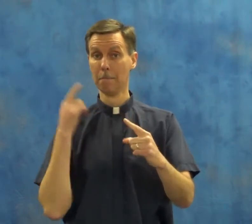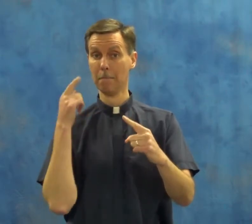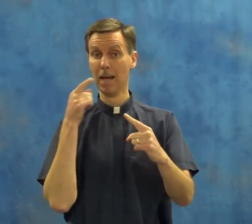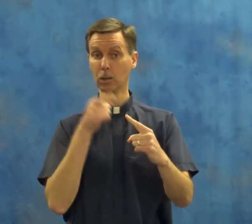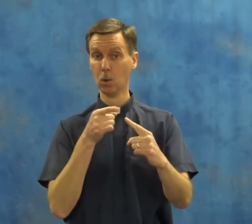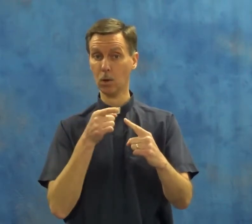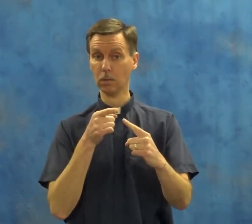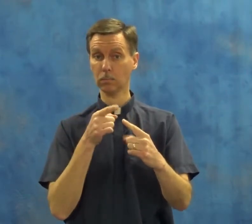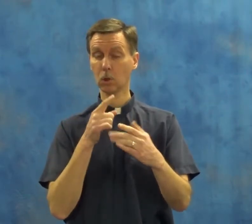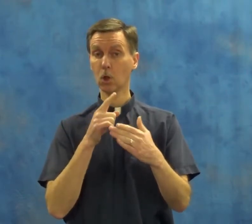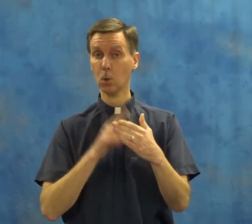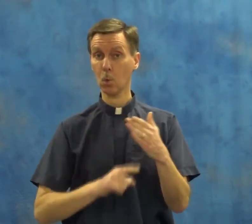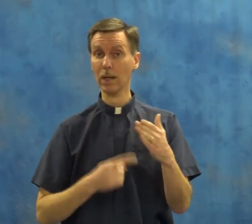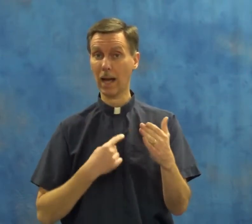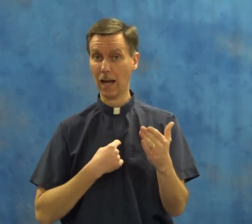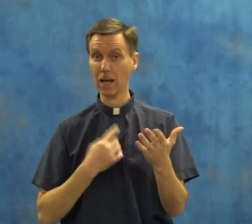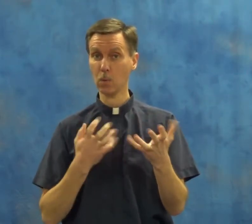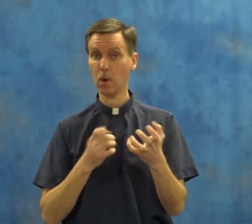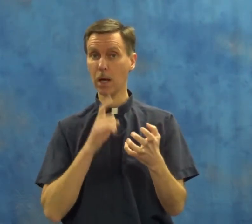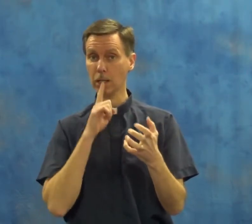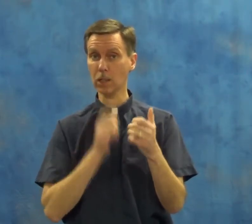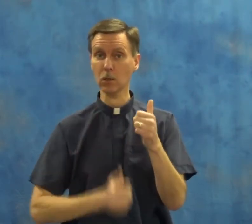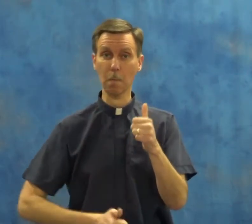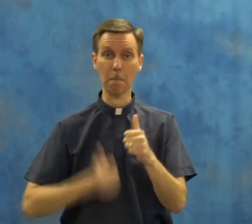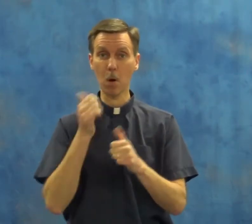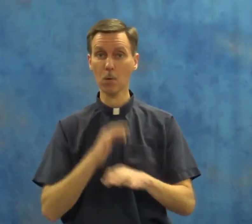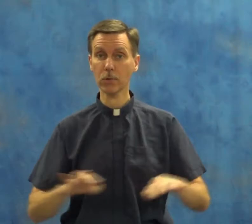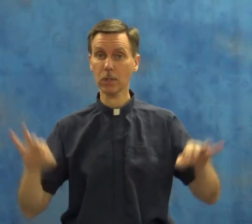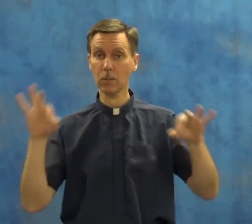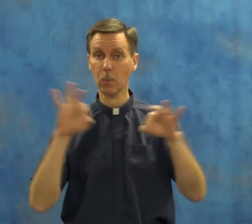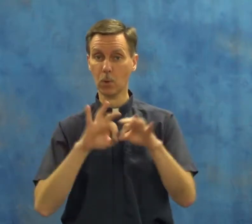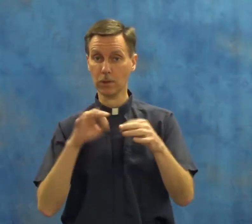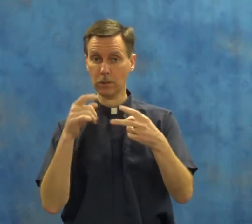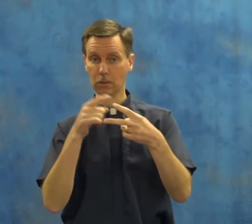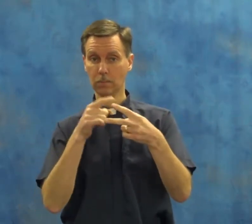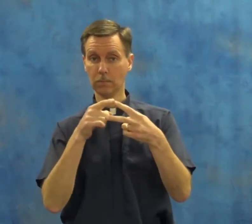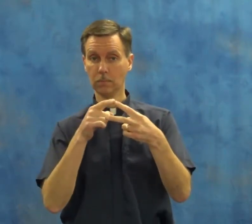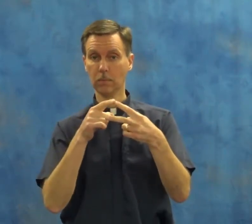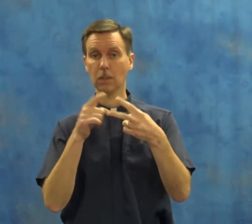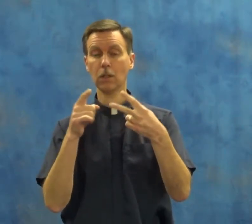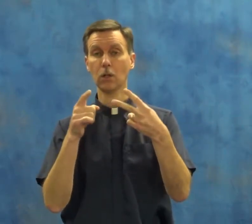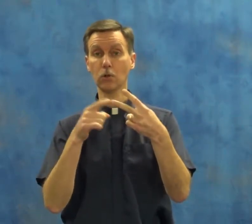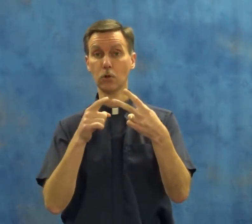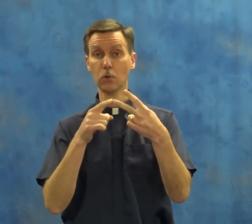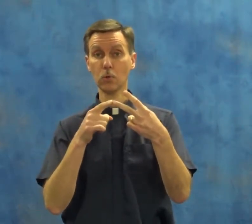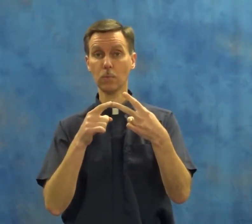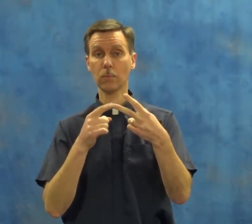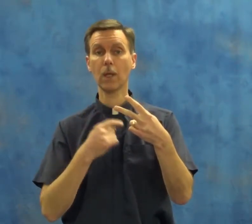My goal, what I want, is most important. And